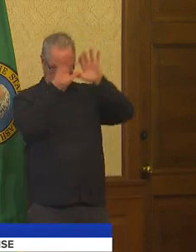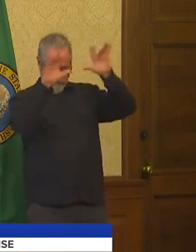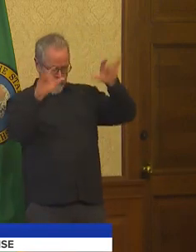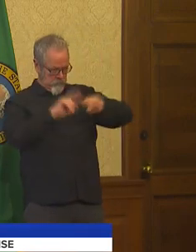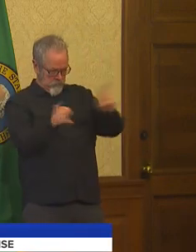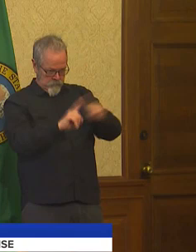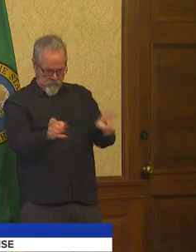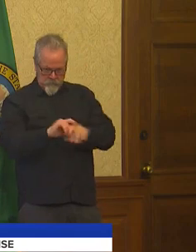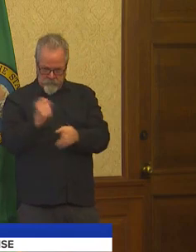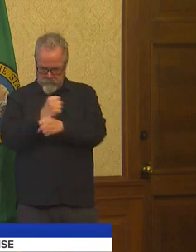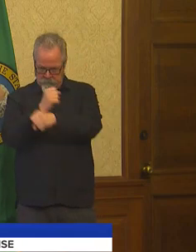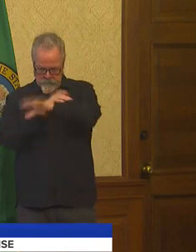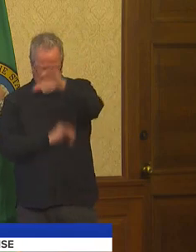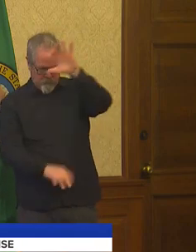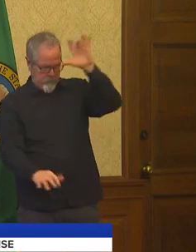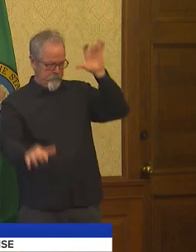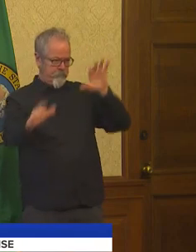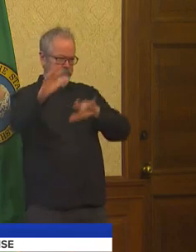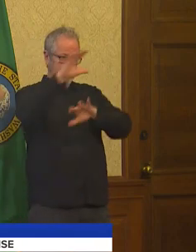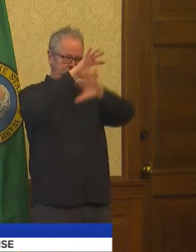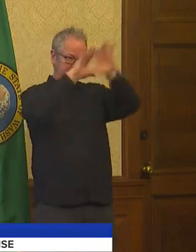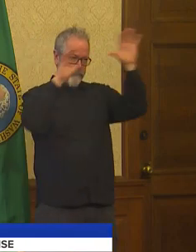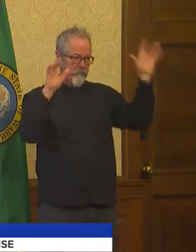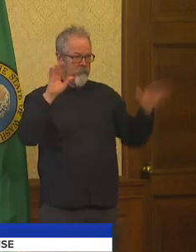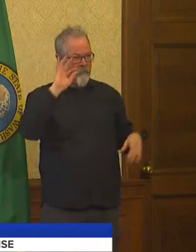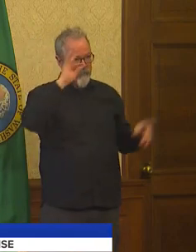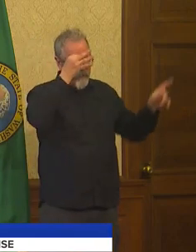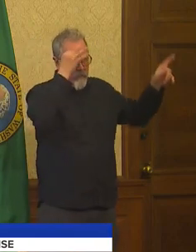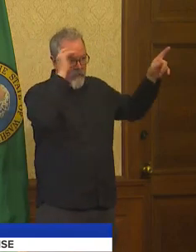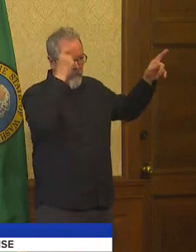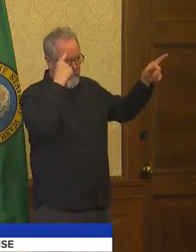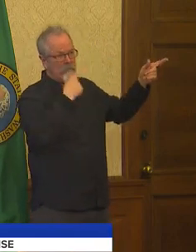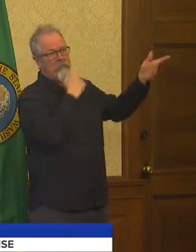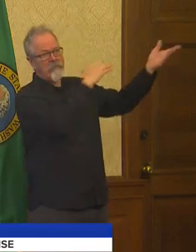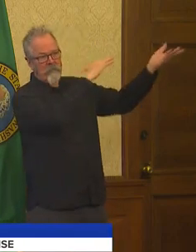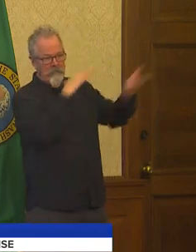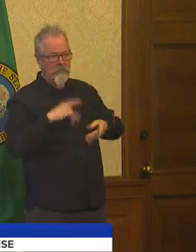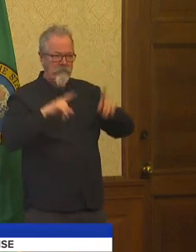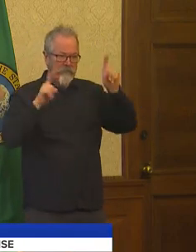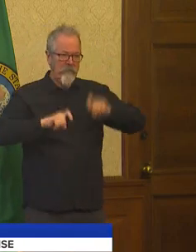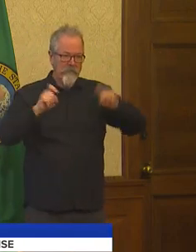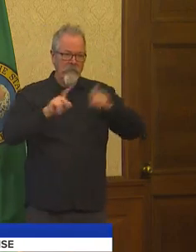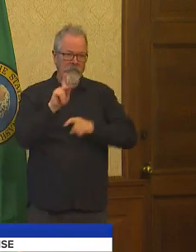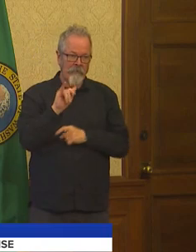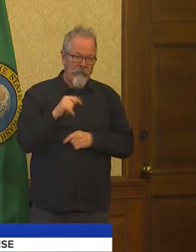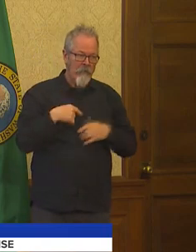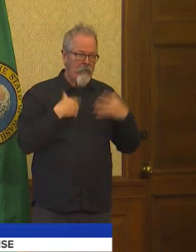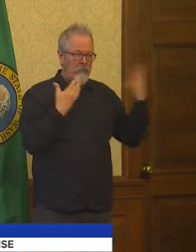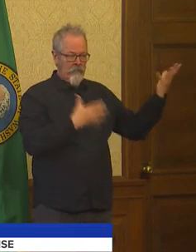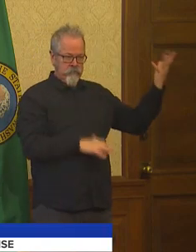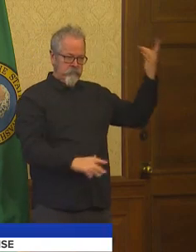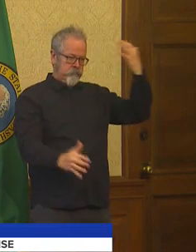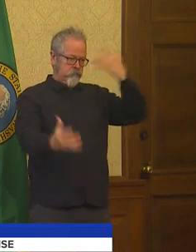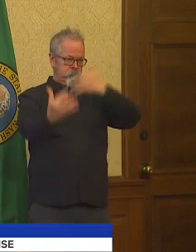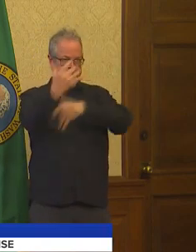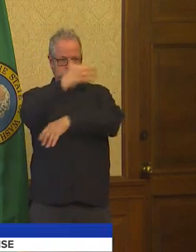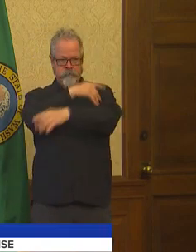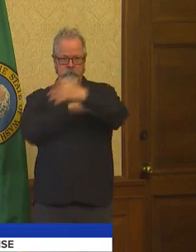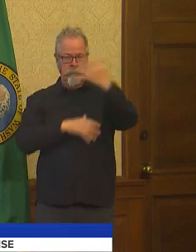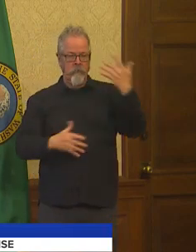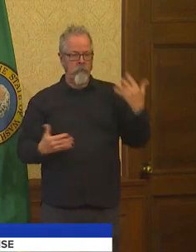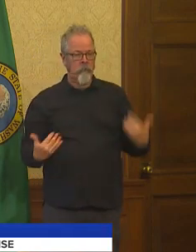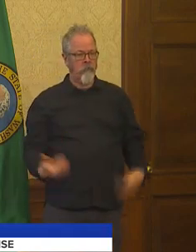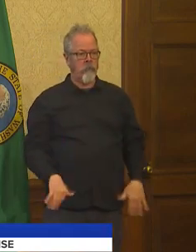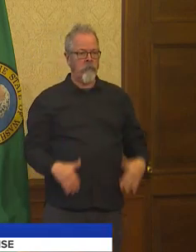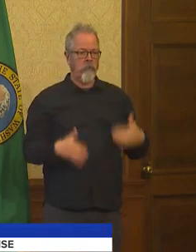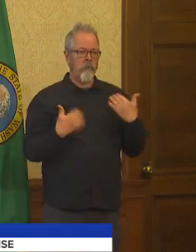have to consider all of those together. And when they reach the point where we're highly confident that we can reopen our